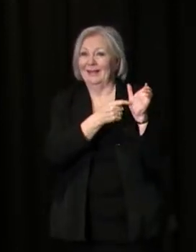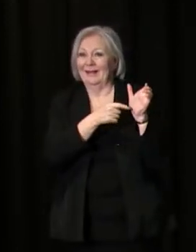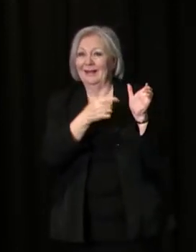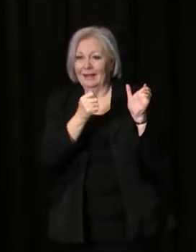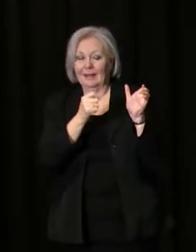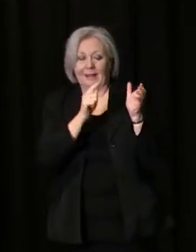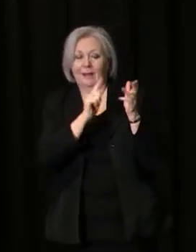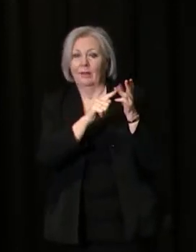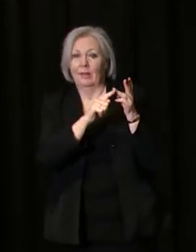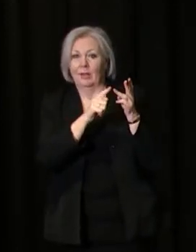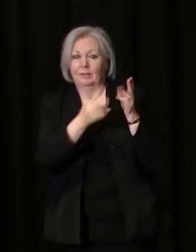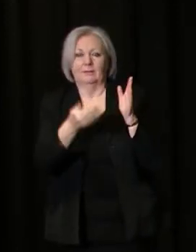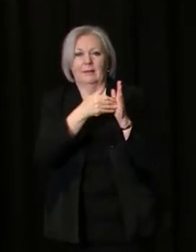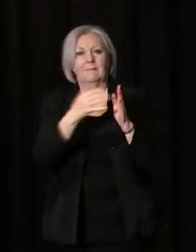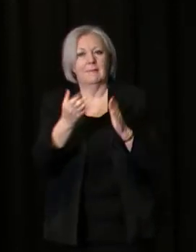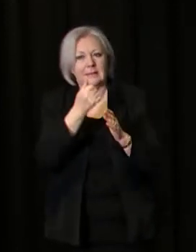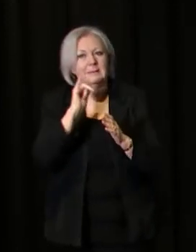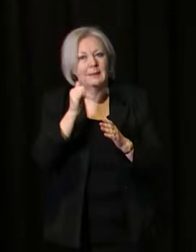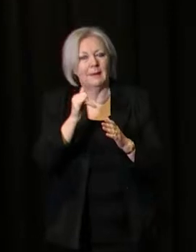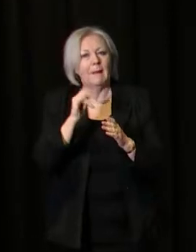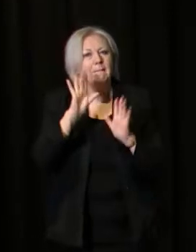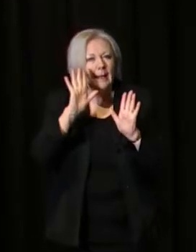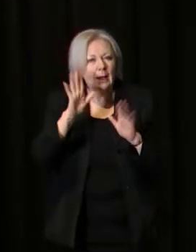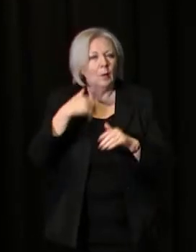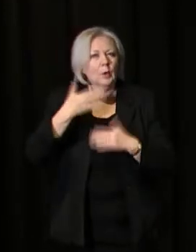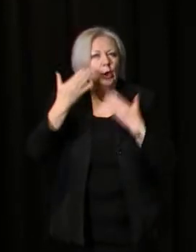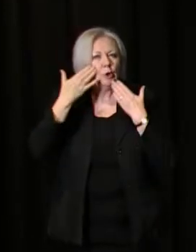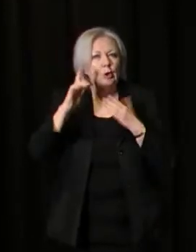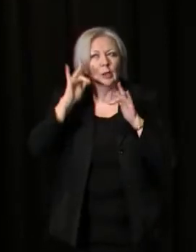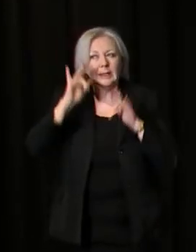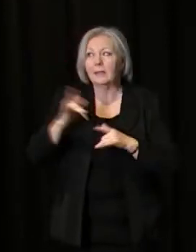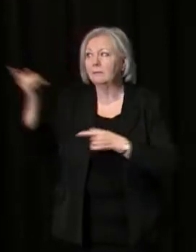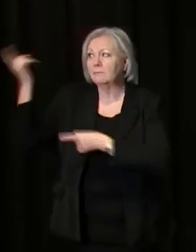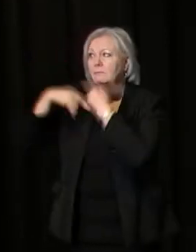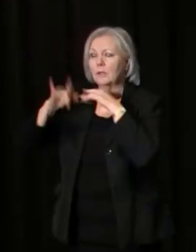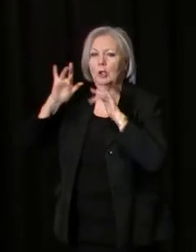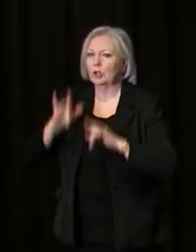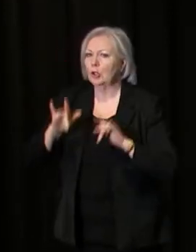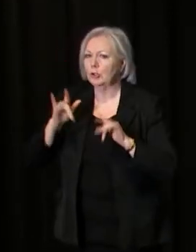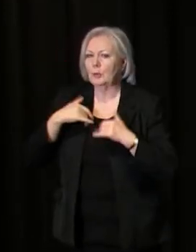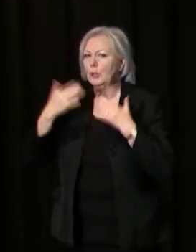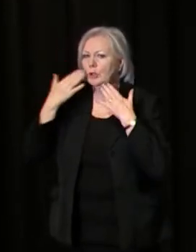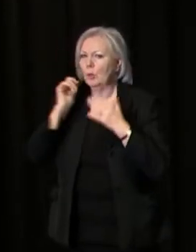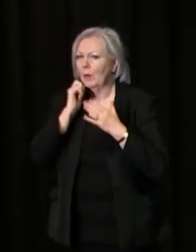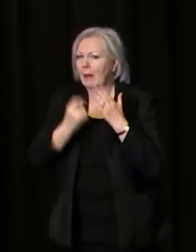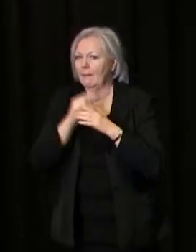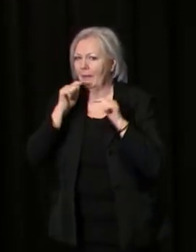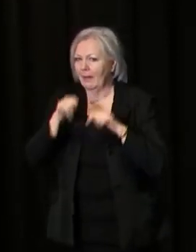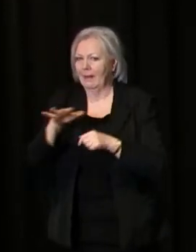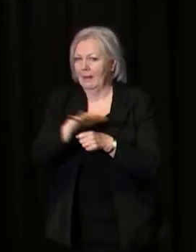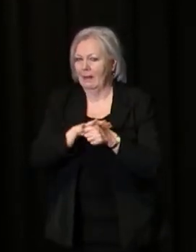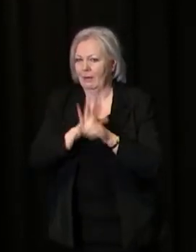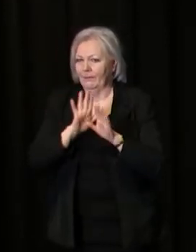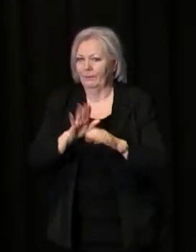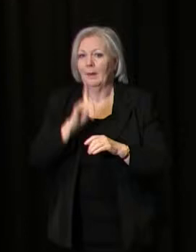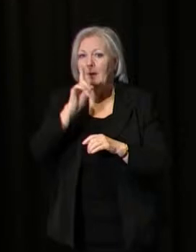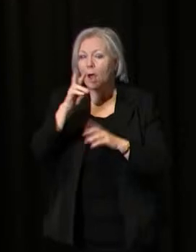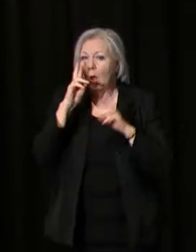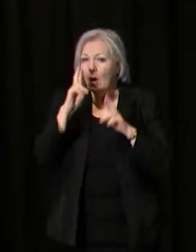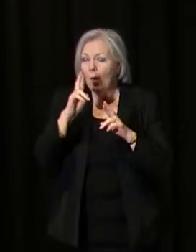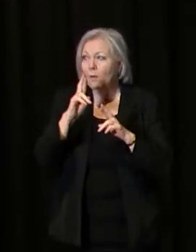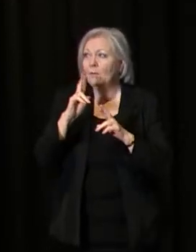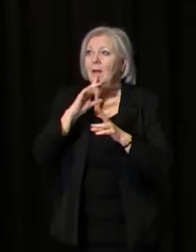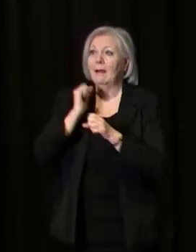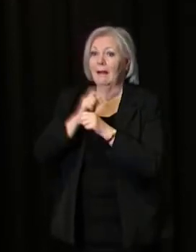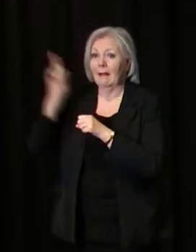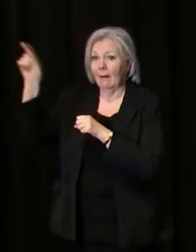We stand ready to play our part in that. We don't quite know what that's going to be. They haven't told us yet. But the second thing, hopefully quite soon, the federal government can confirm